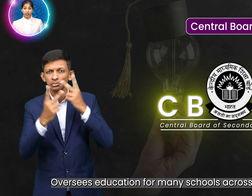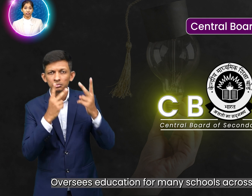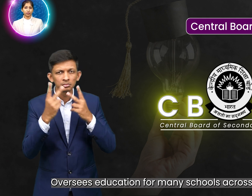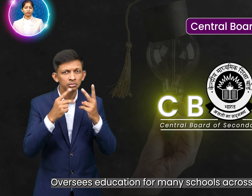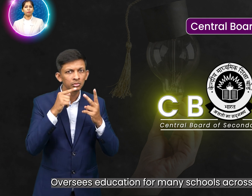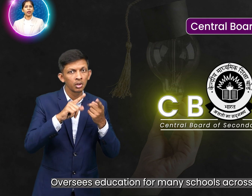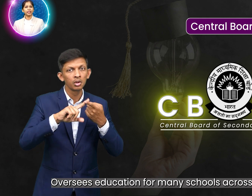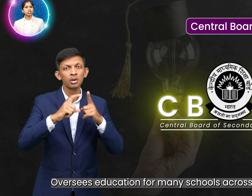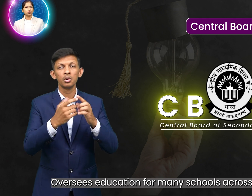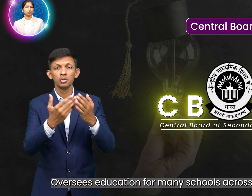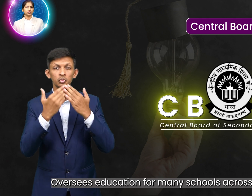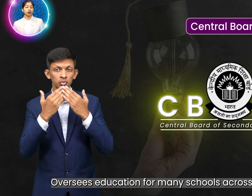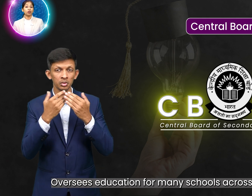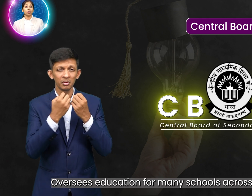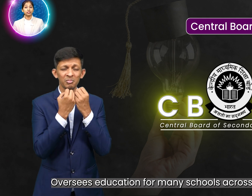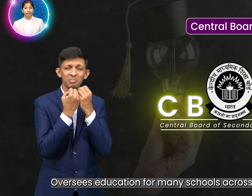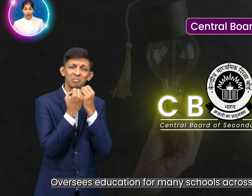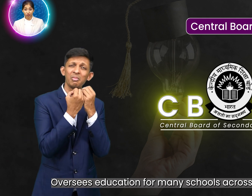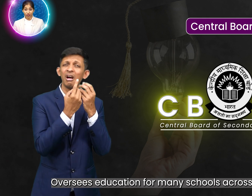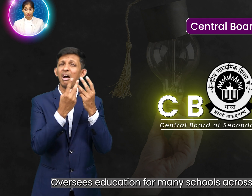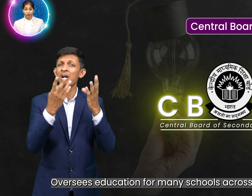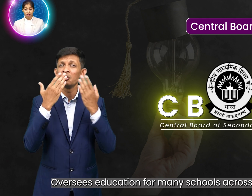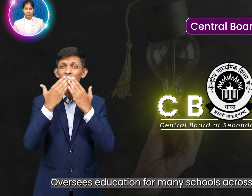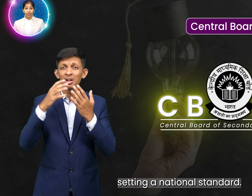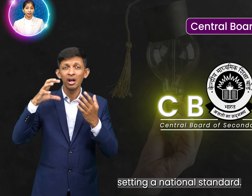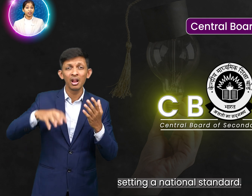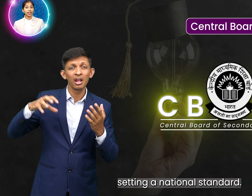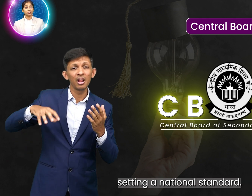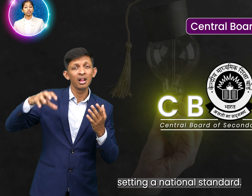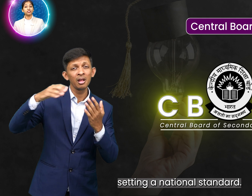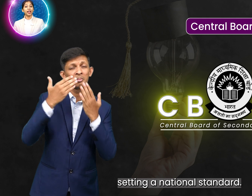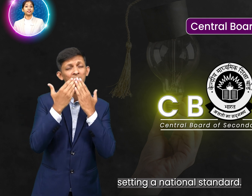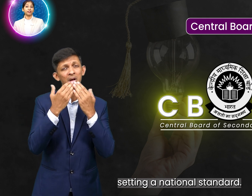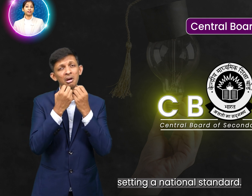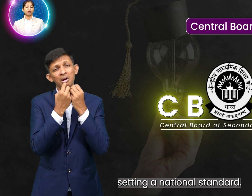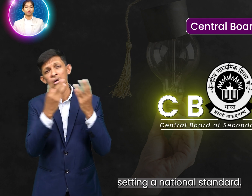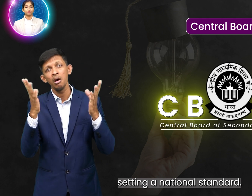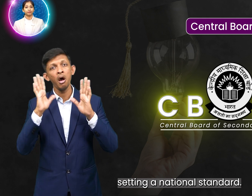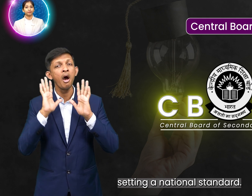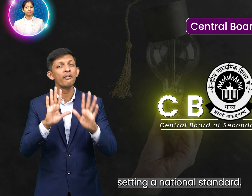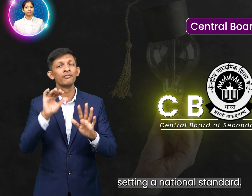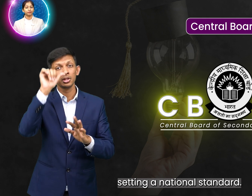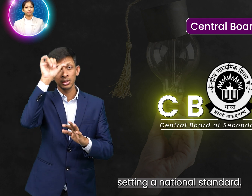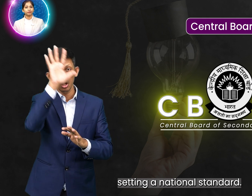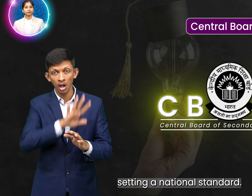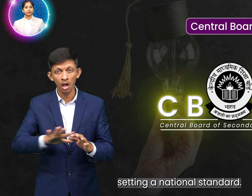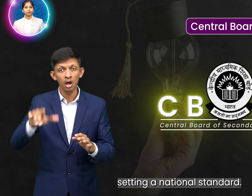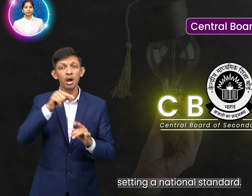oversees education for many schools across the country, setting a national standard.